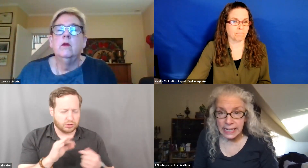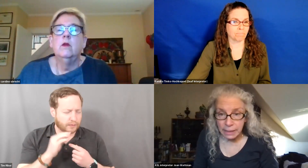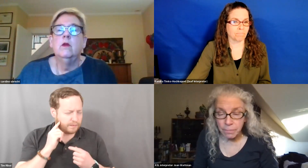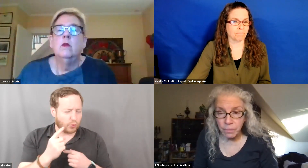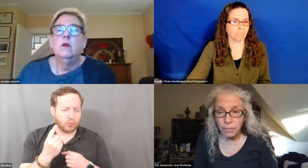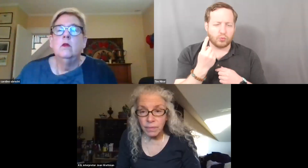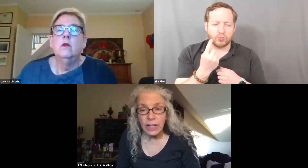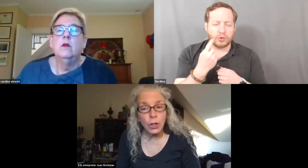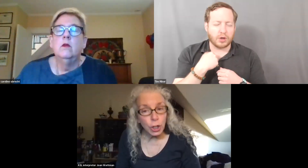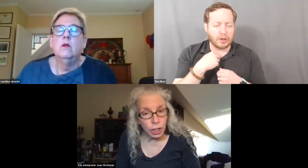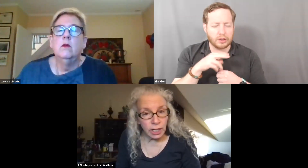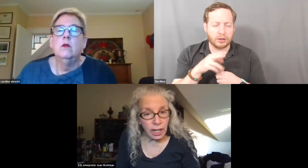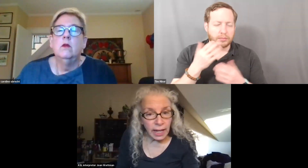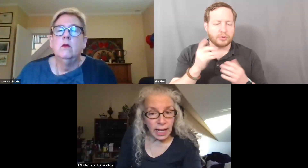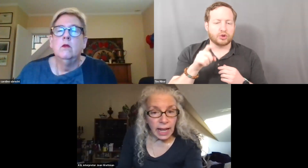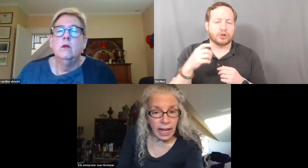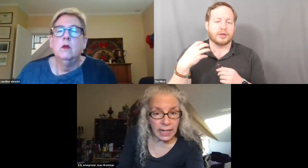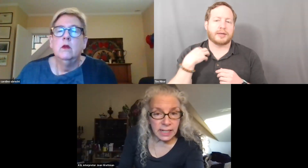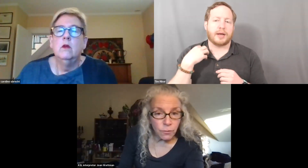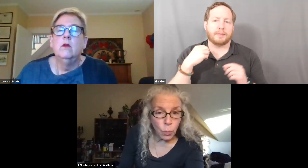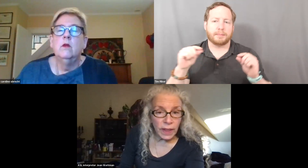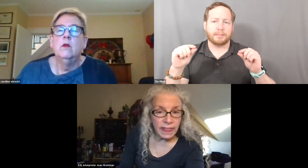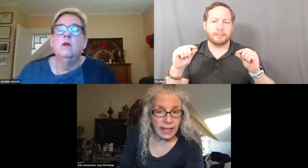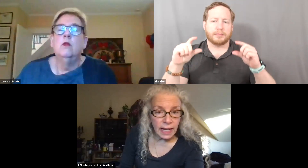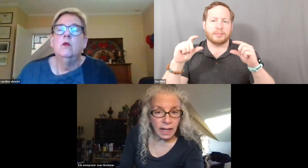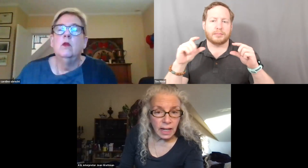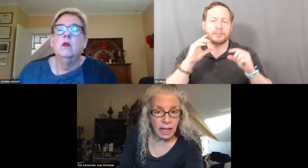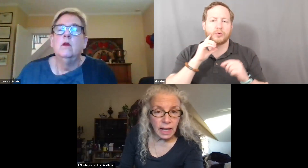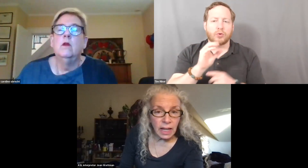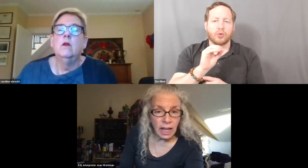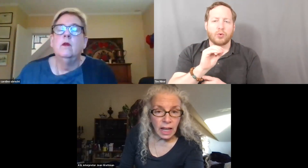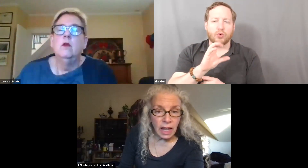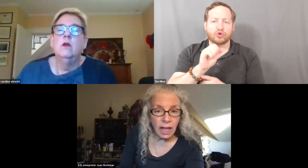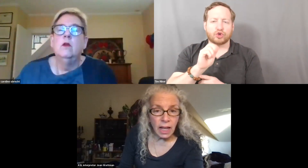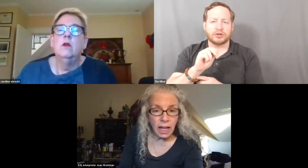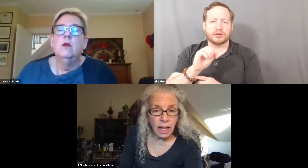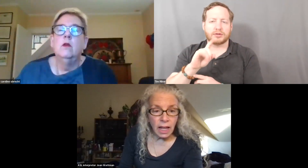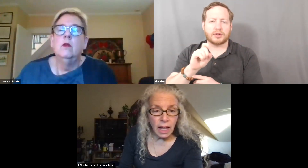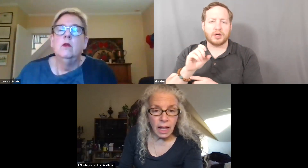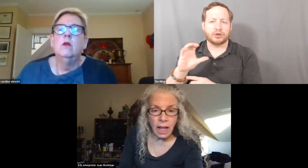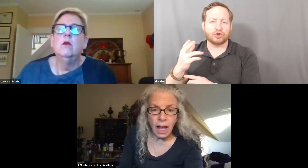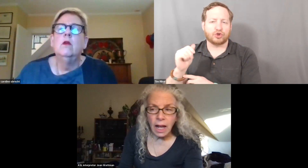This is Tim. They look good, except for one thing.